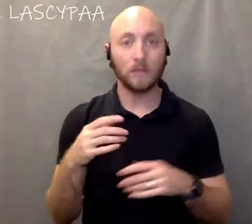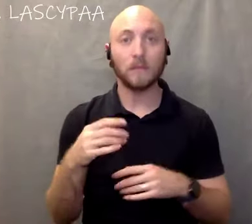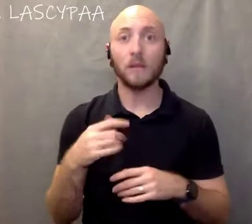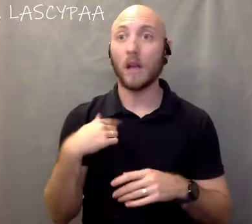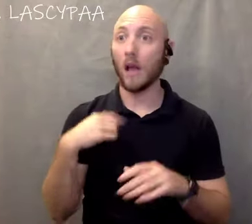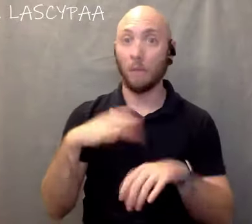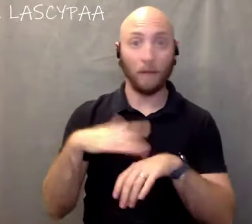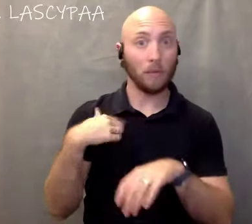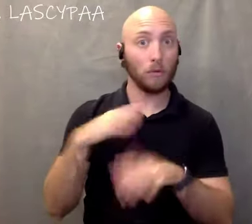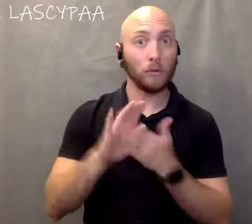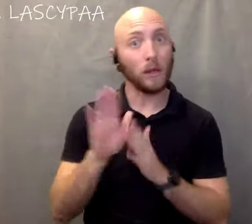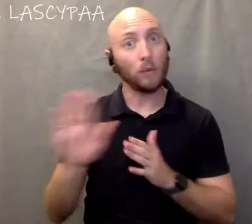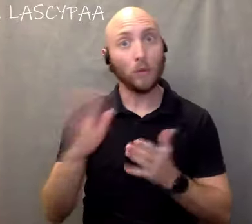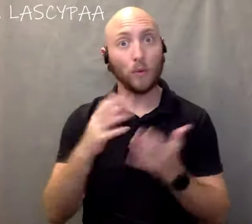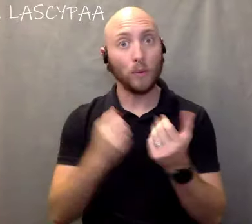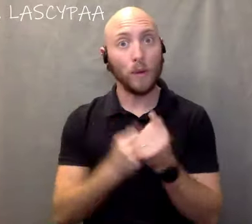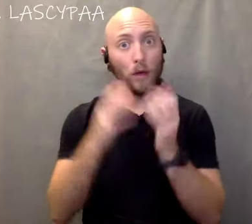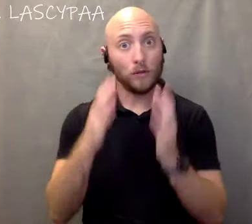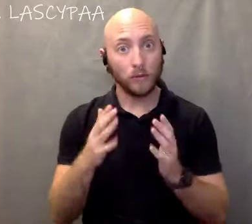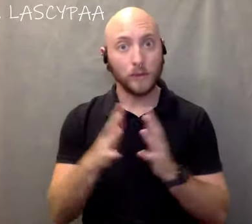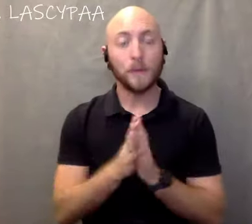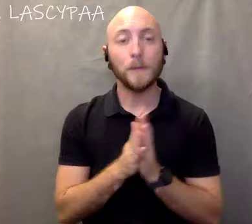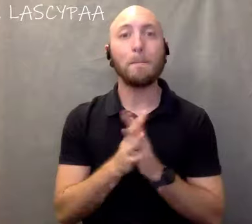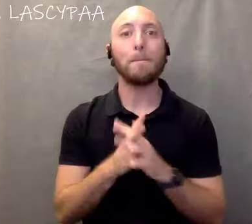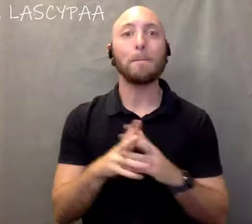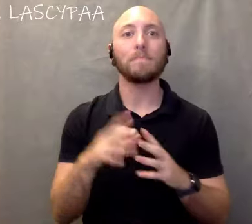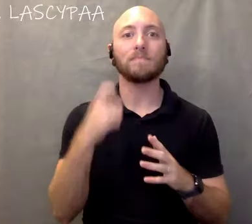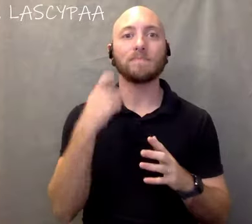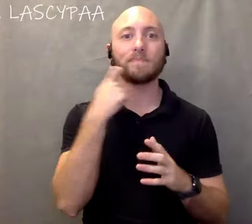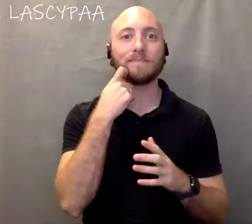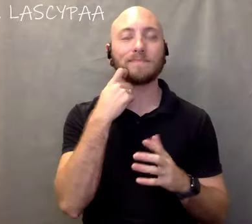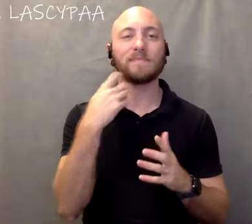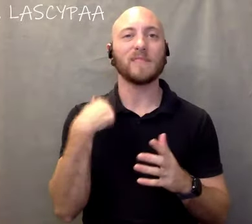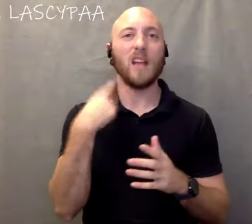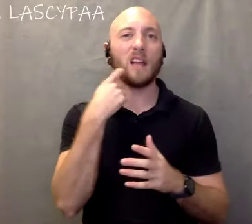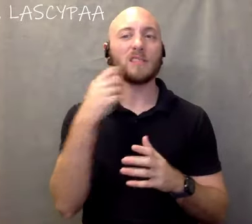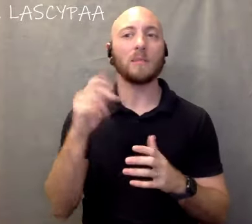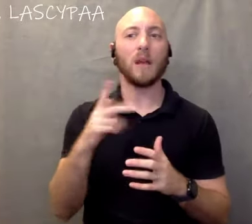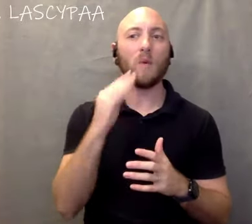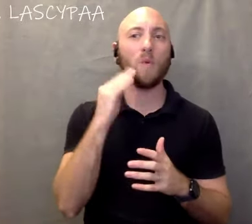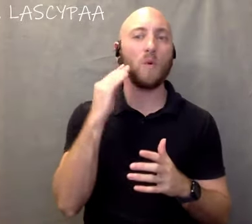I just got back from Alaska.